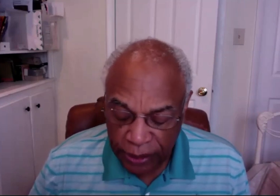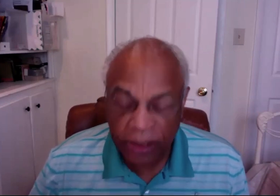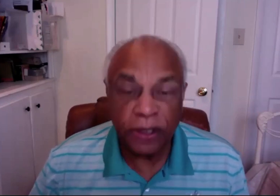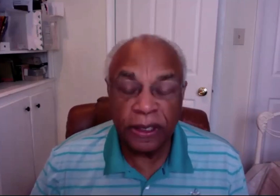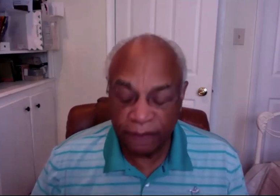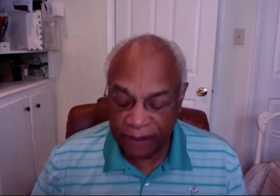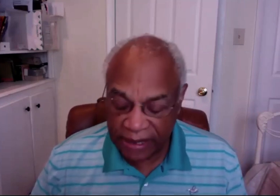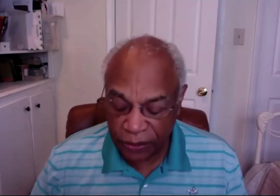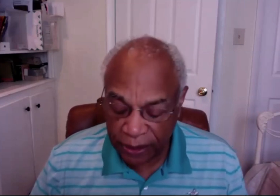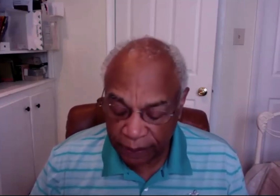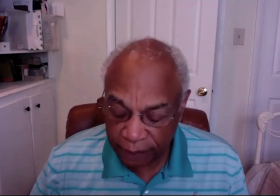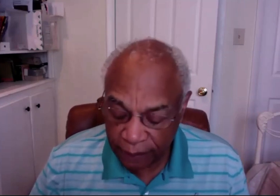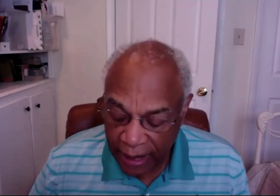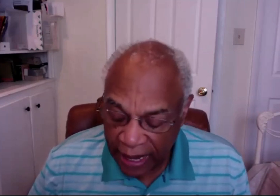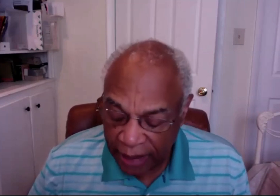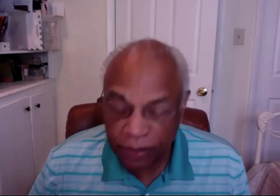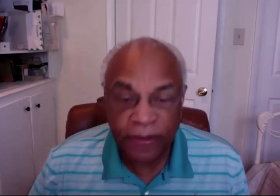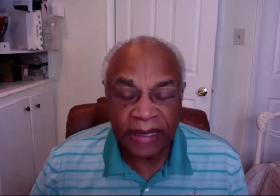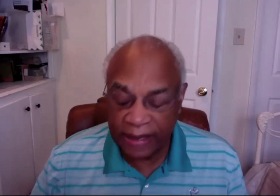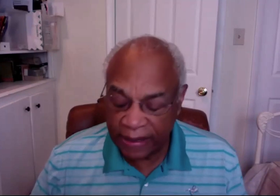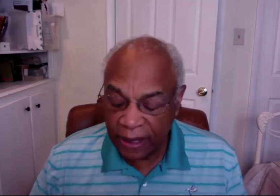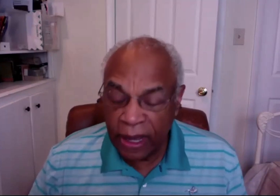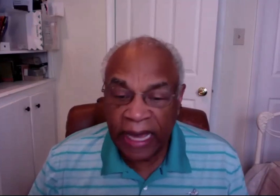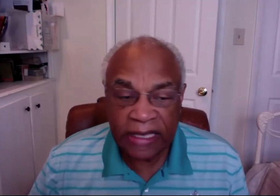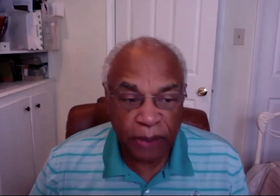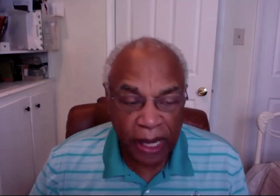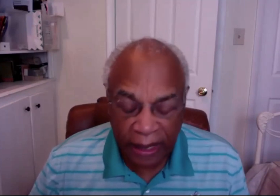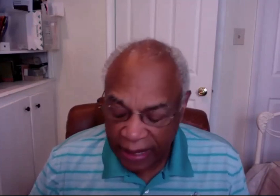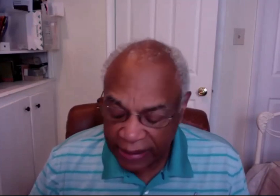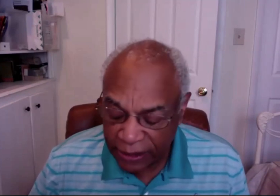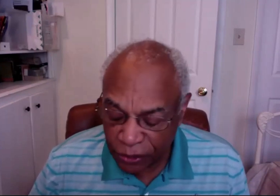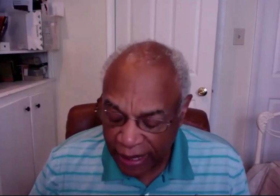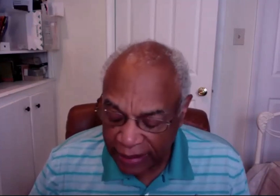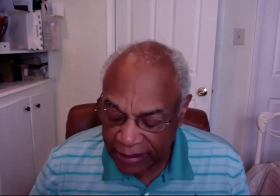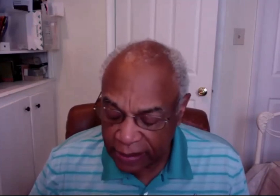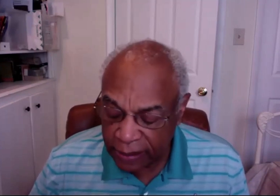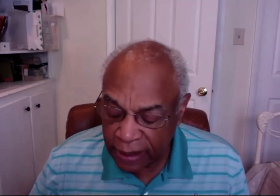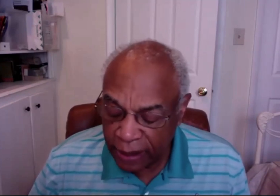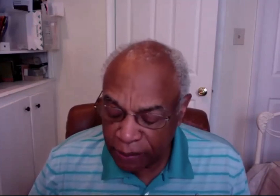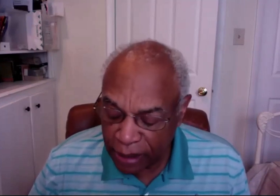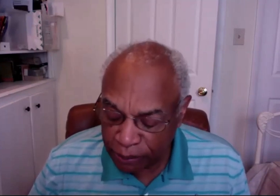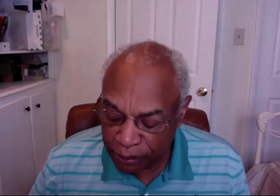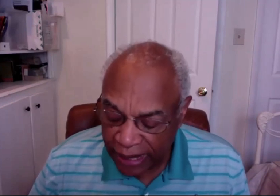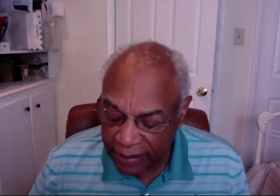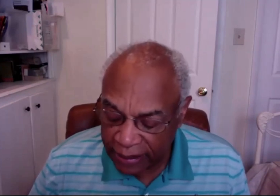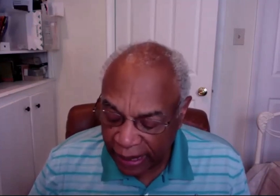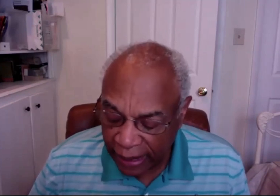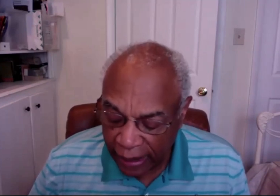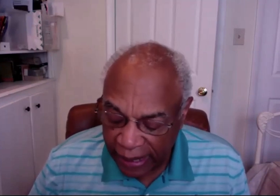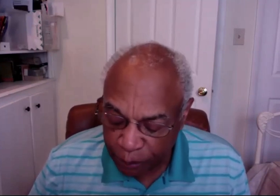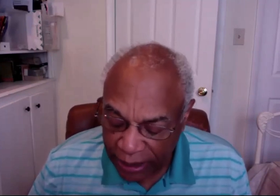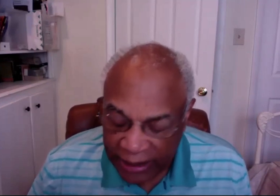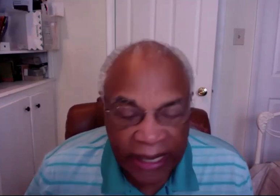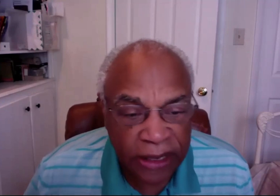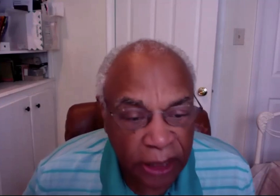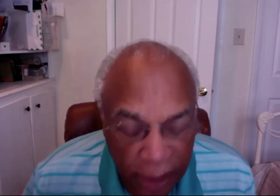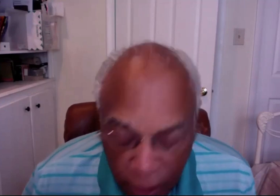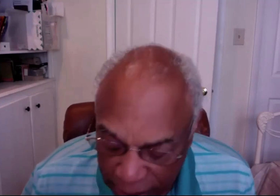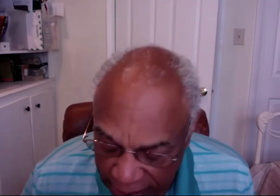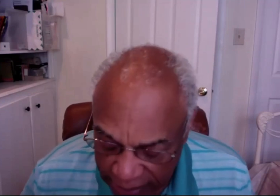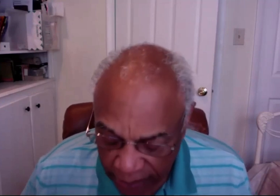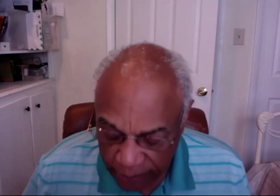during the turn of the century and perfected as Gandhi tried to make and bring an end